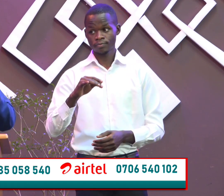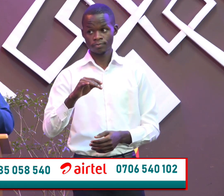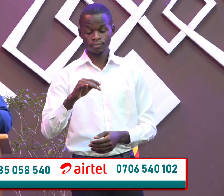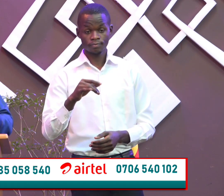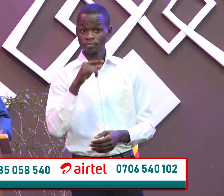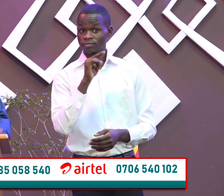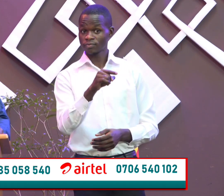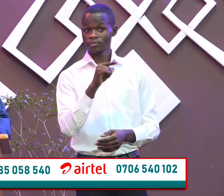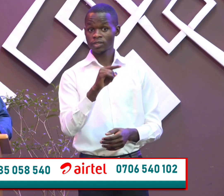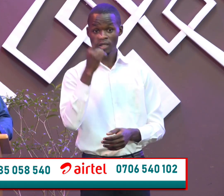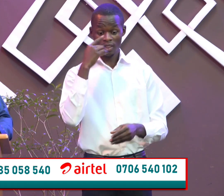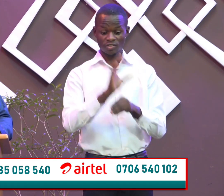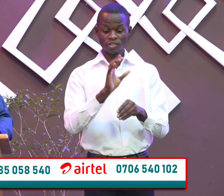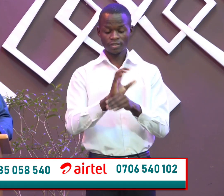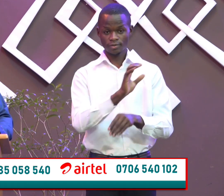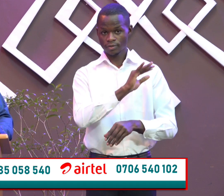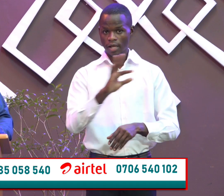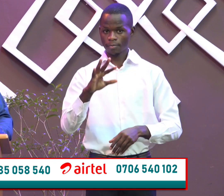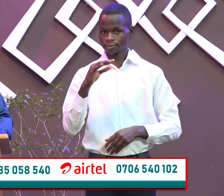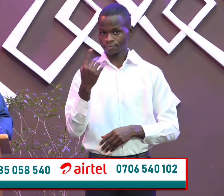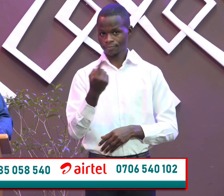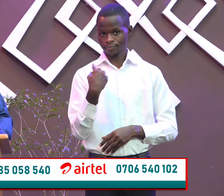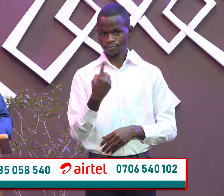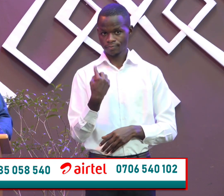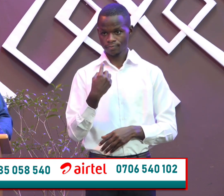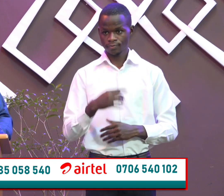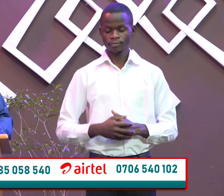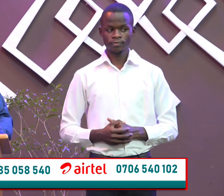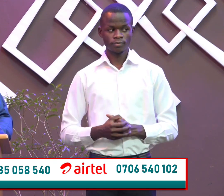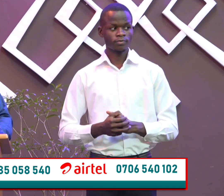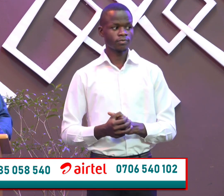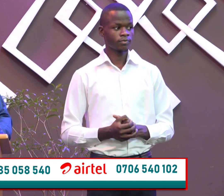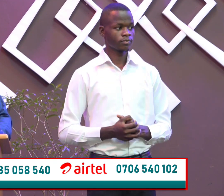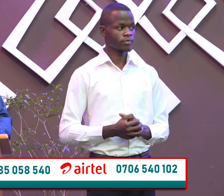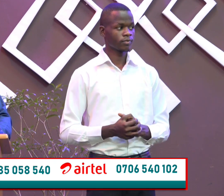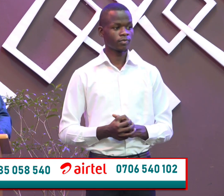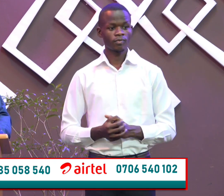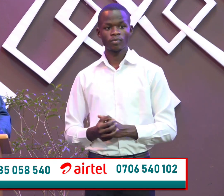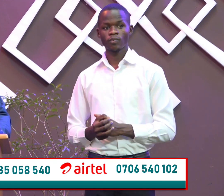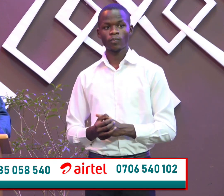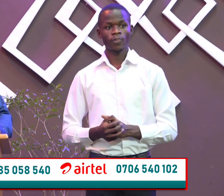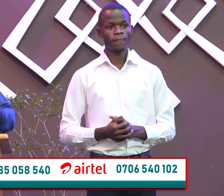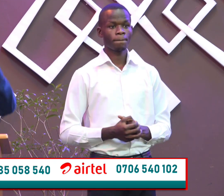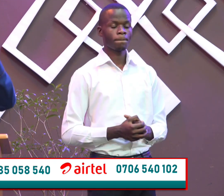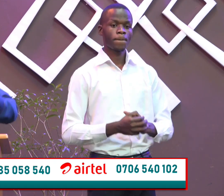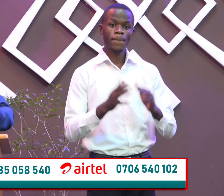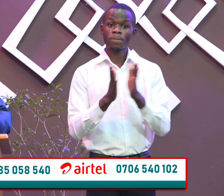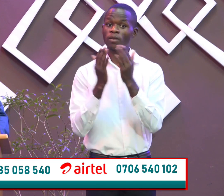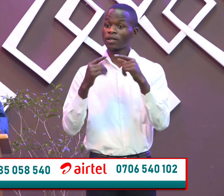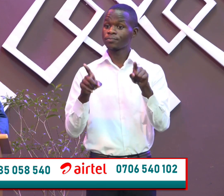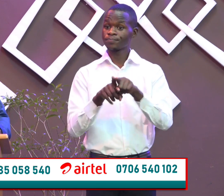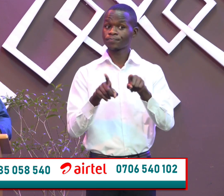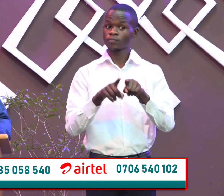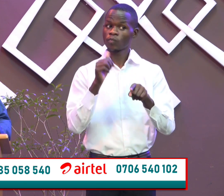They are official lines for the church. We use these lines for the church. Era they are monitored by